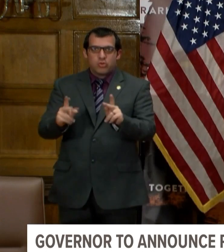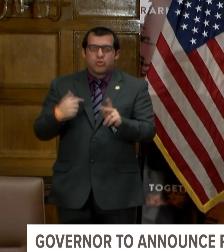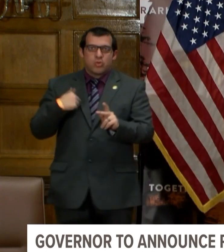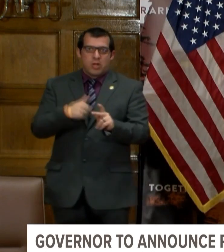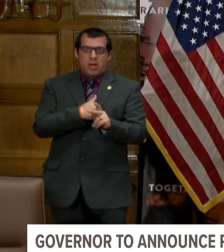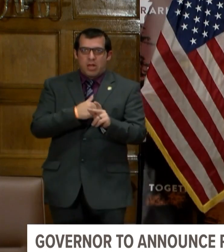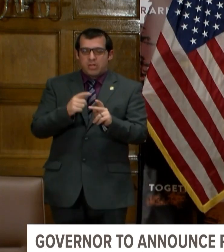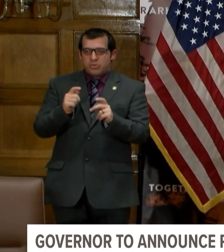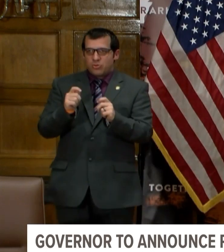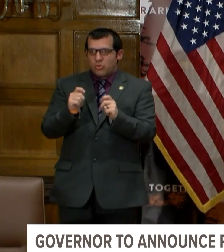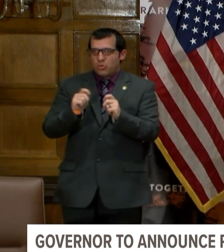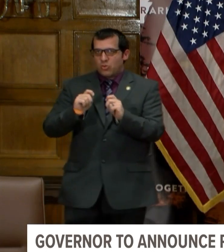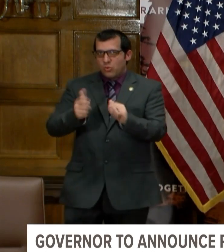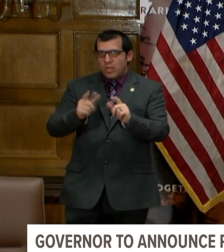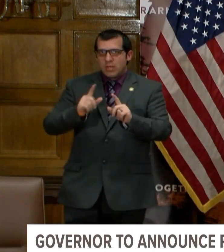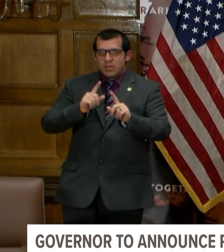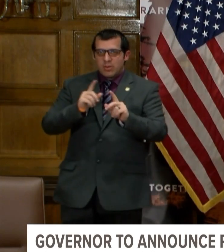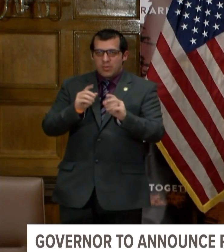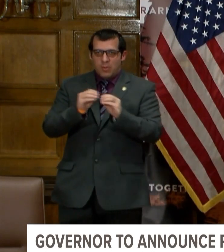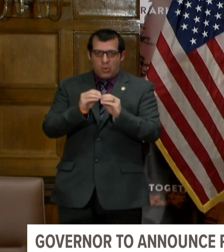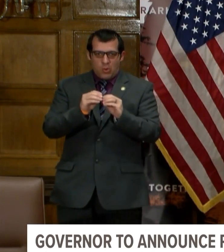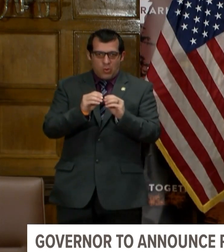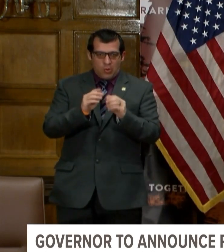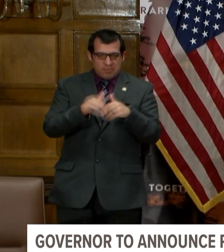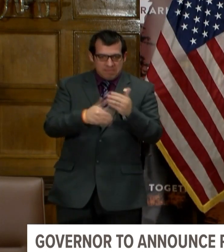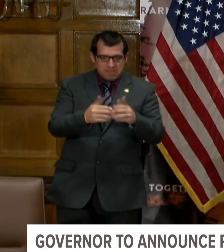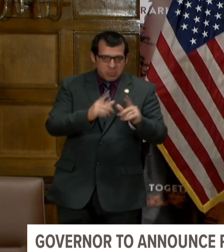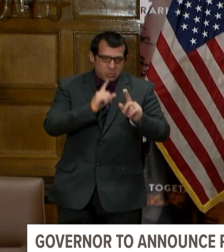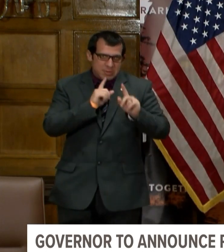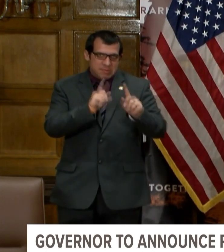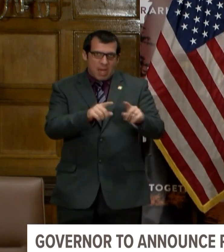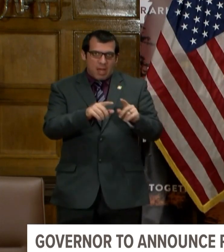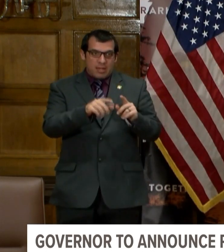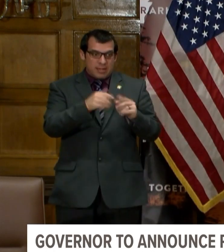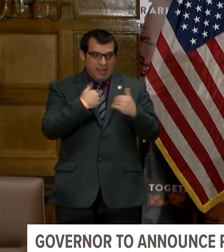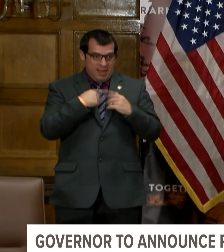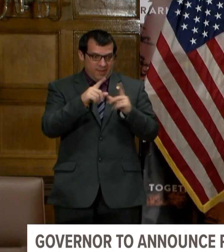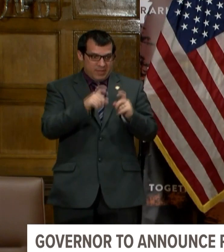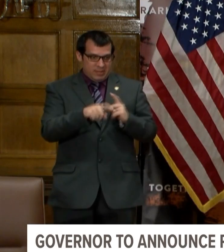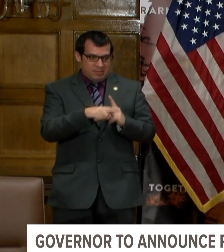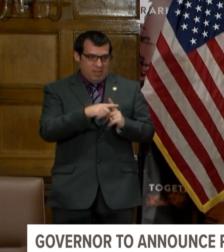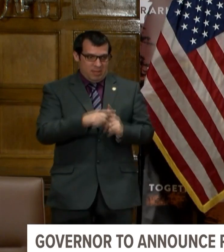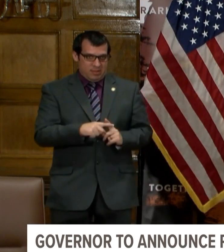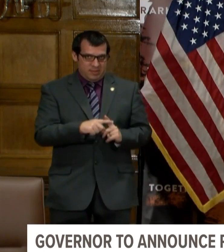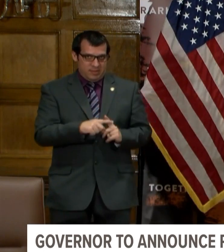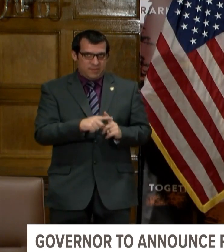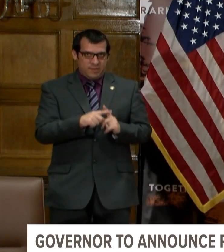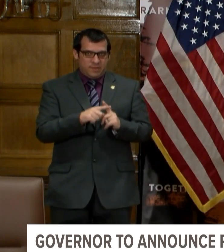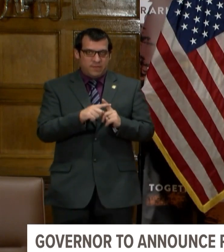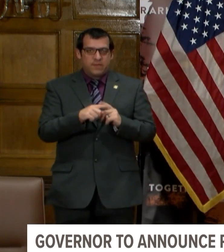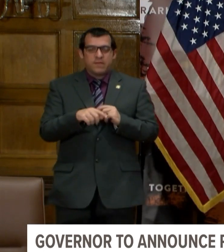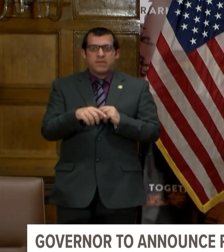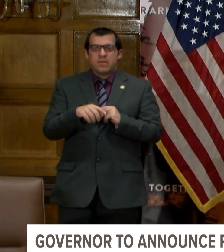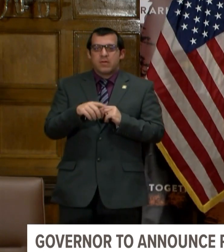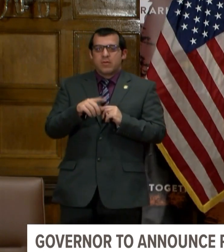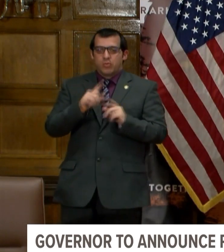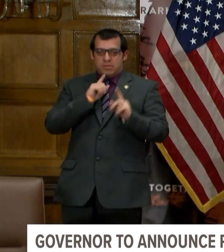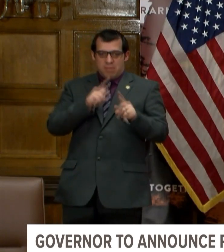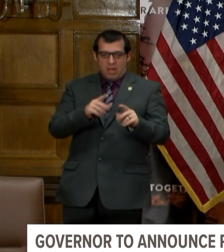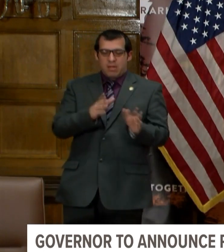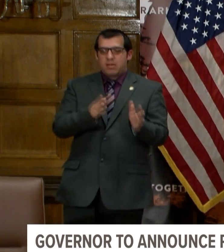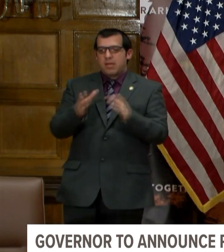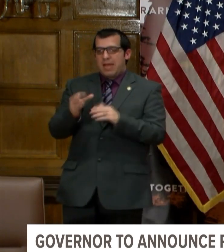quick response on positive test, but also if it's negative test, they have